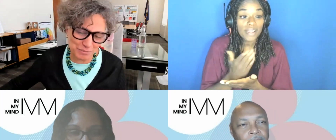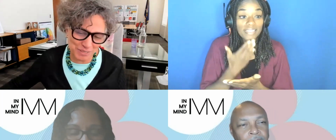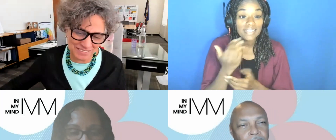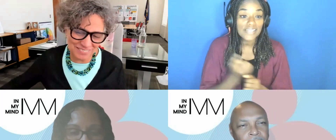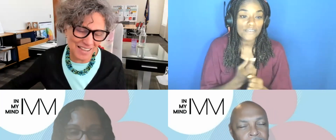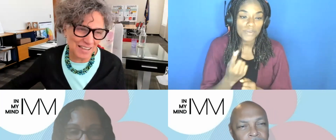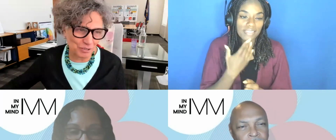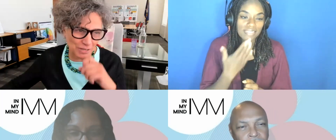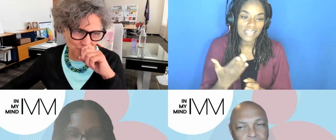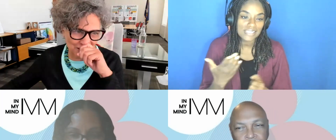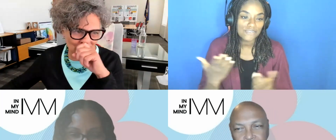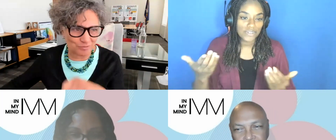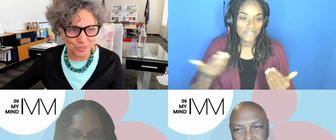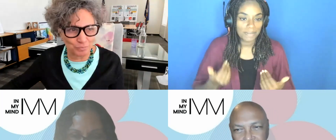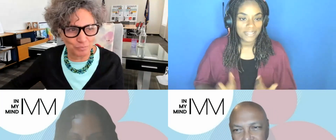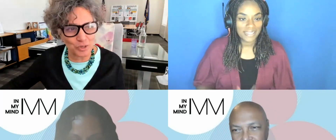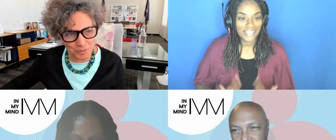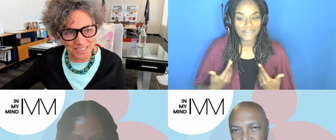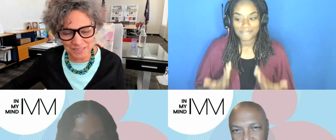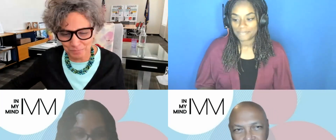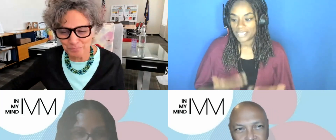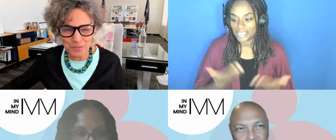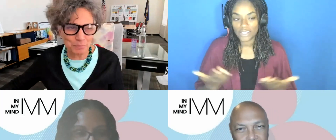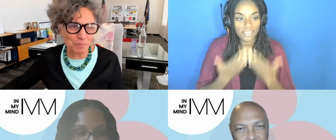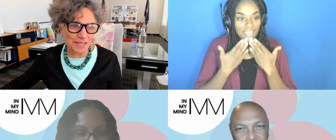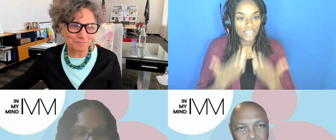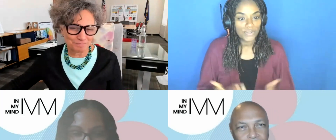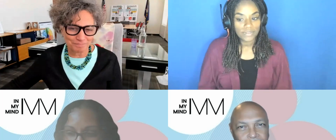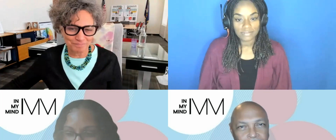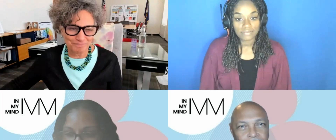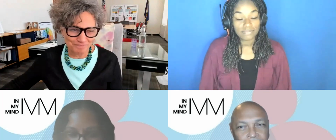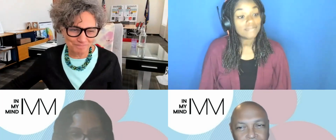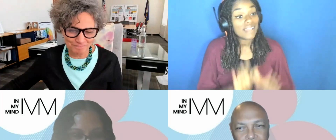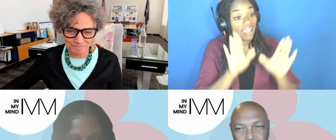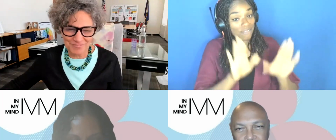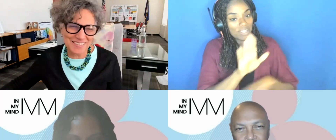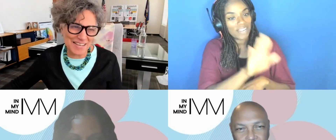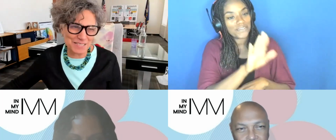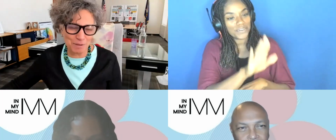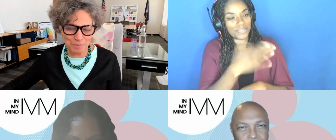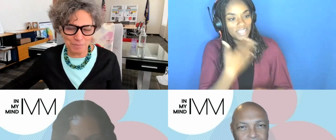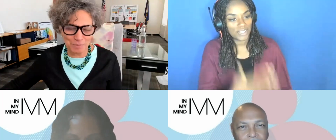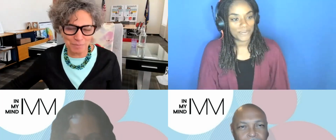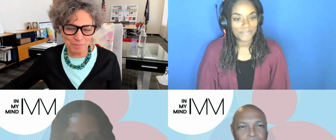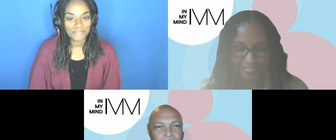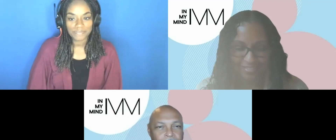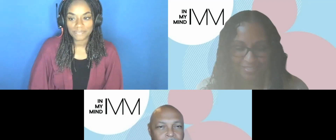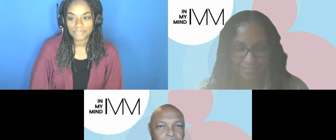for having me. Thank Have you a great for rest of your meeting. Have Bye-bye. A great afternoon. Thanks. Bye-bye.